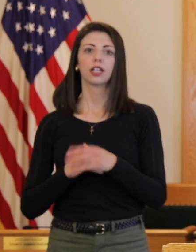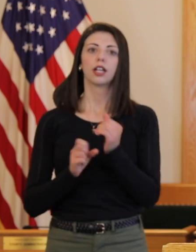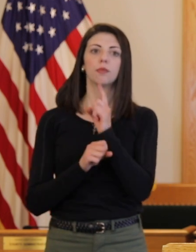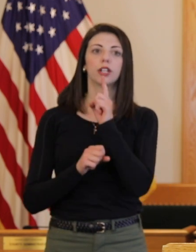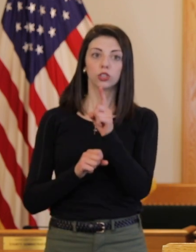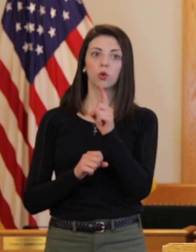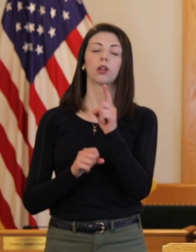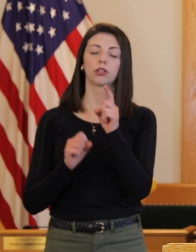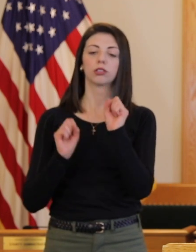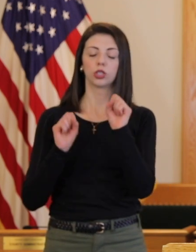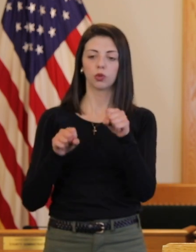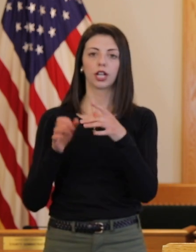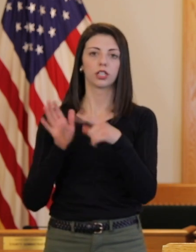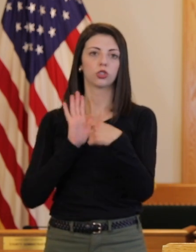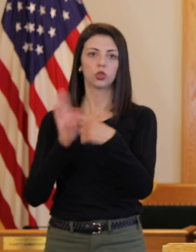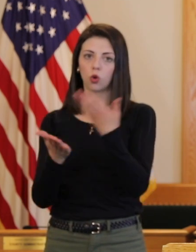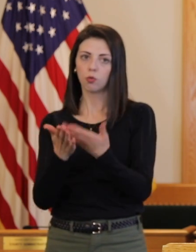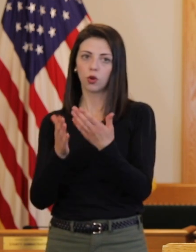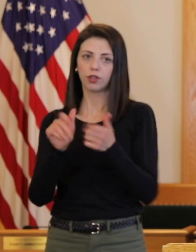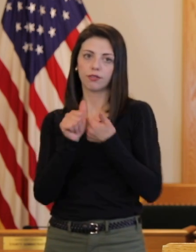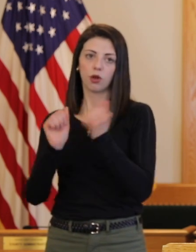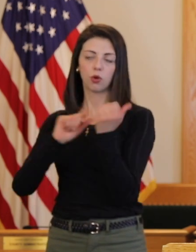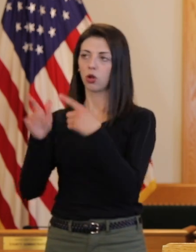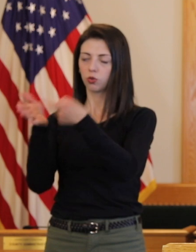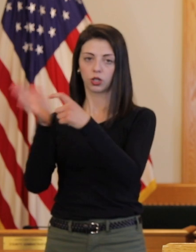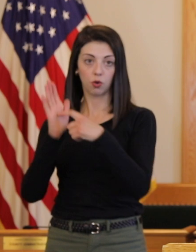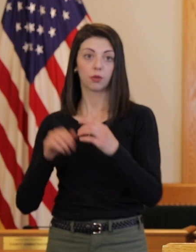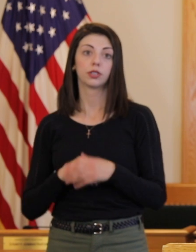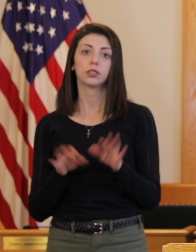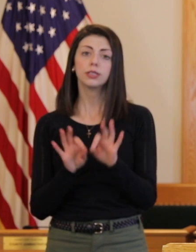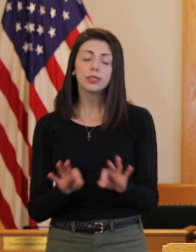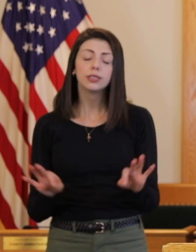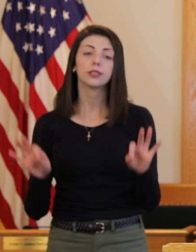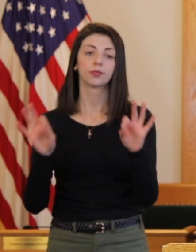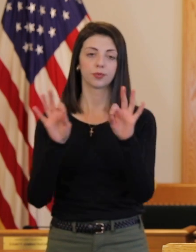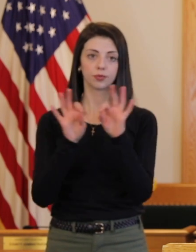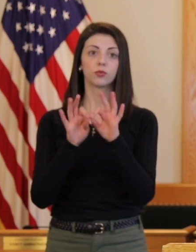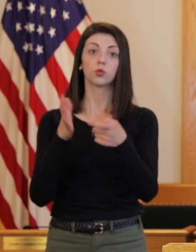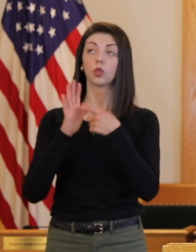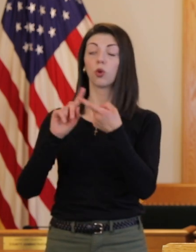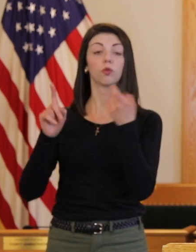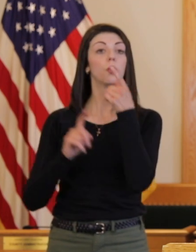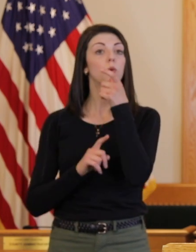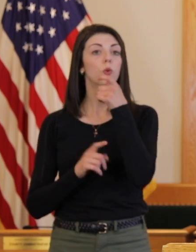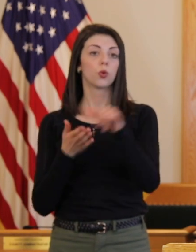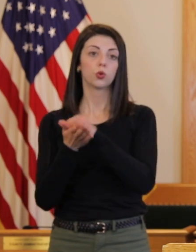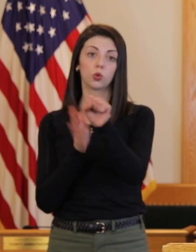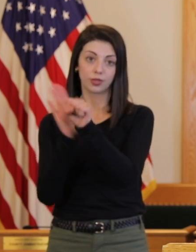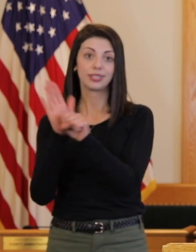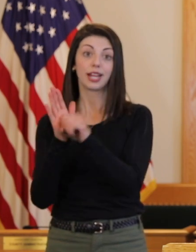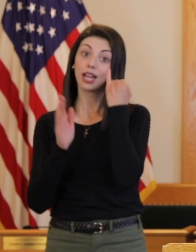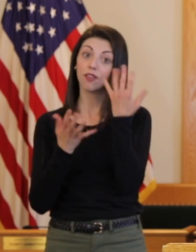business, among other requirements. It is critical that businesses follow the procedures required by New York State if they desire